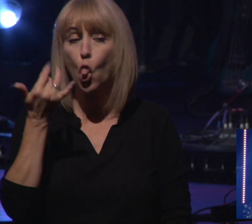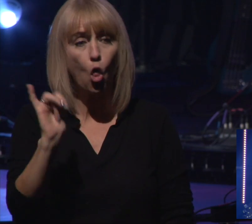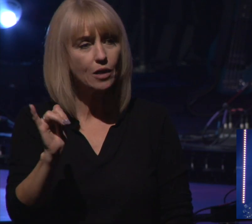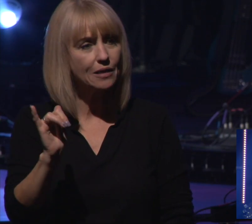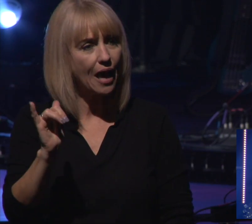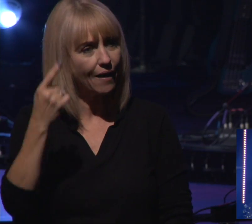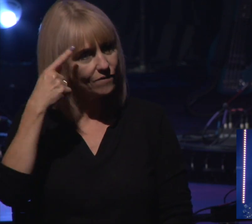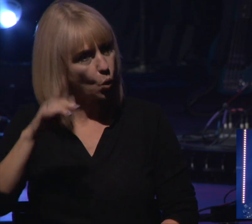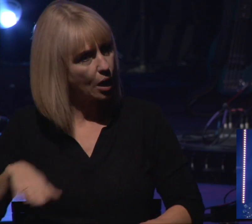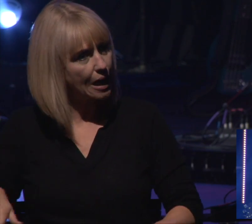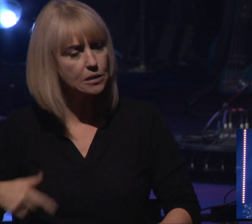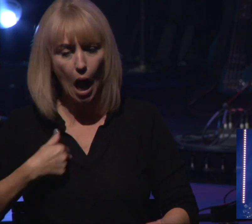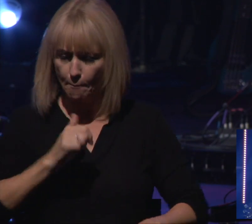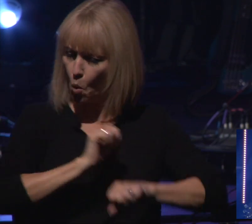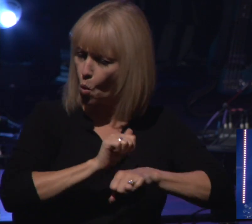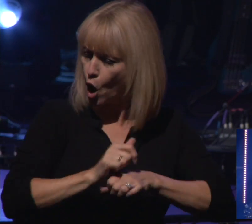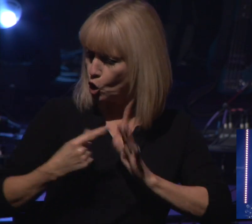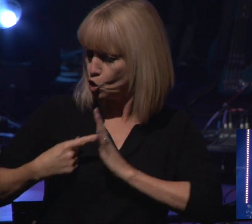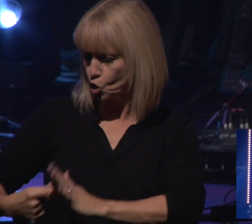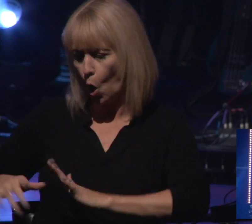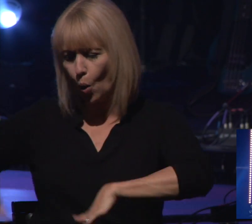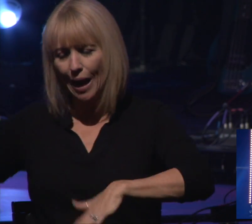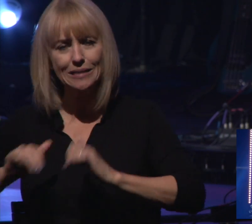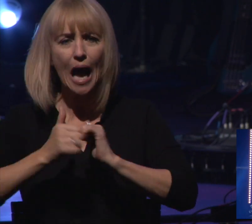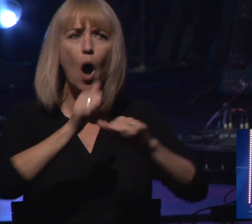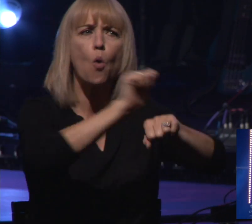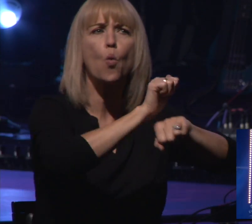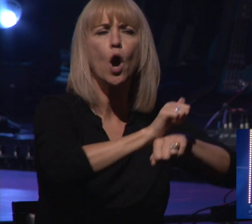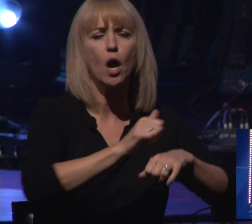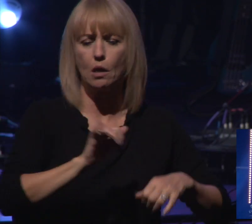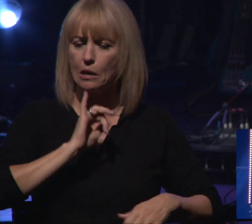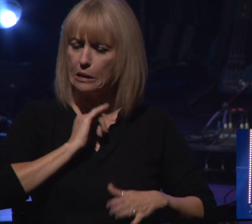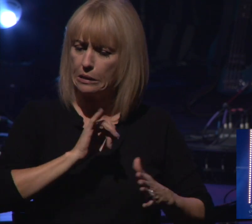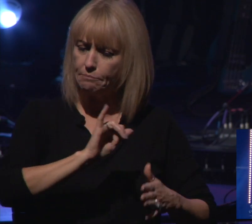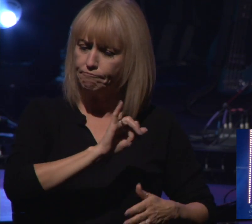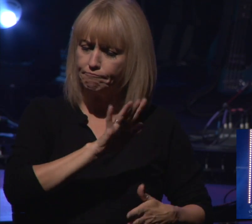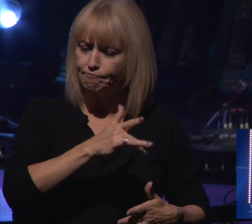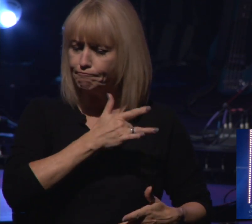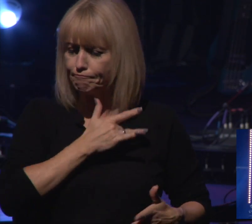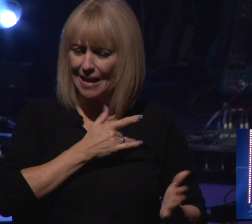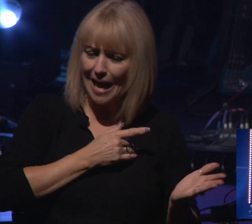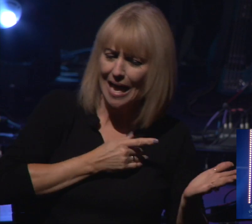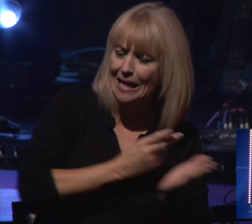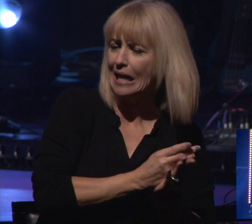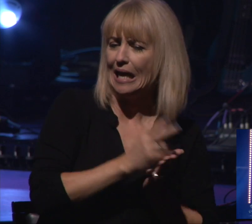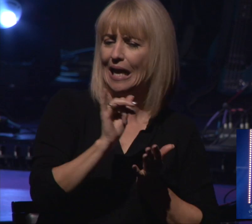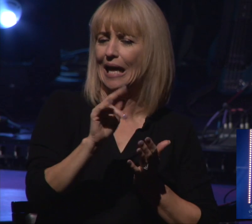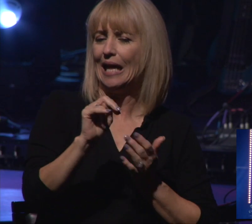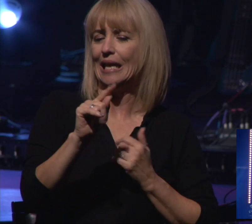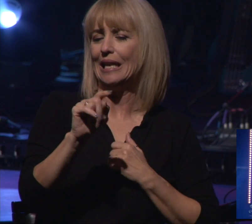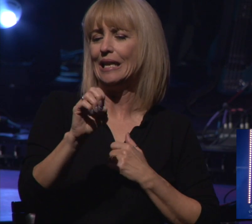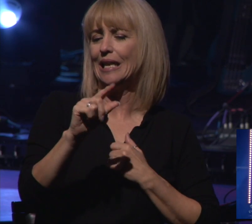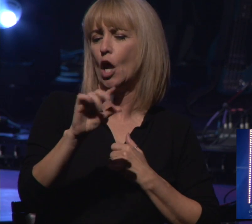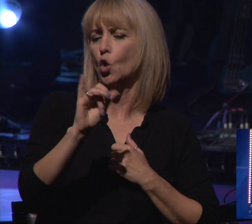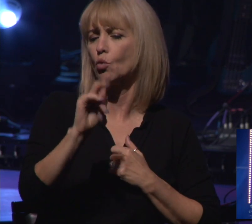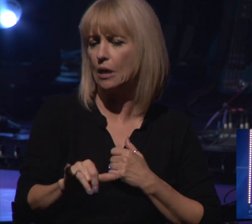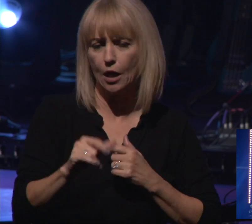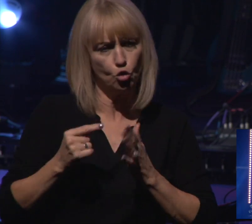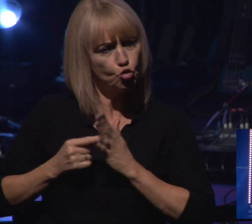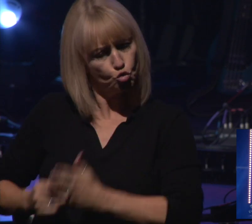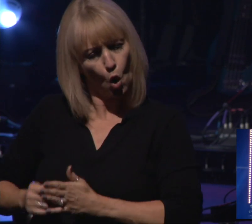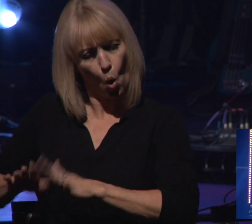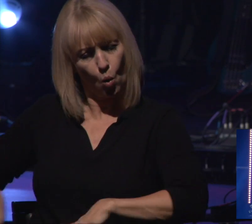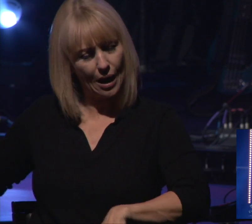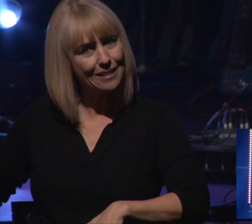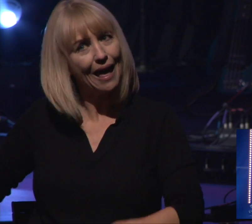what being a mom, what being a worker, an employee or employer, what being a person of integrity is like, so they know this is what a